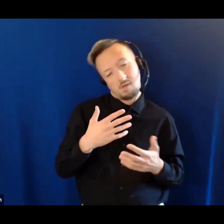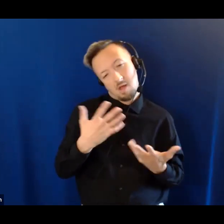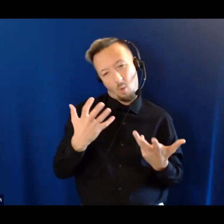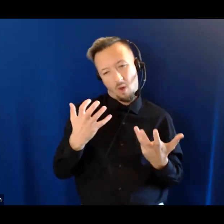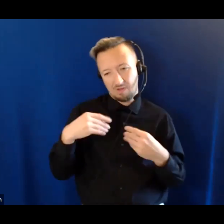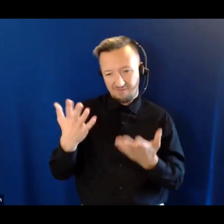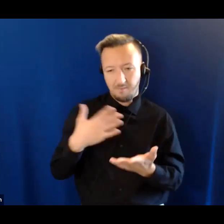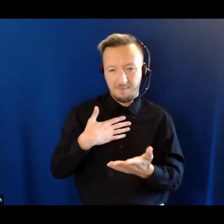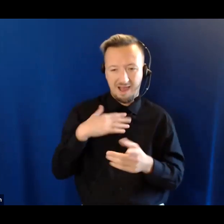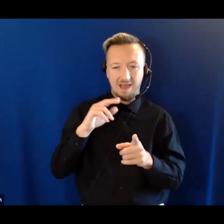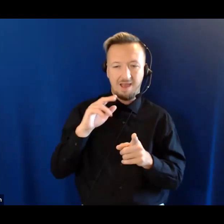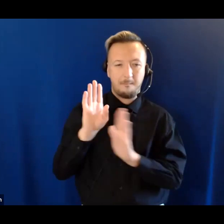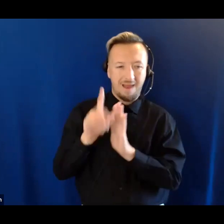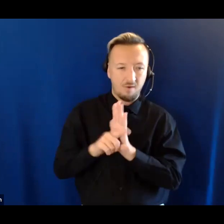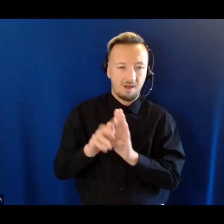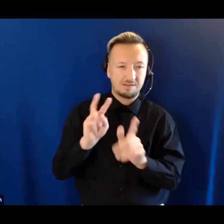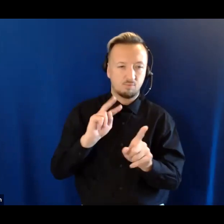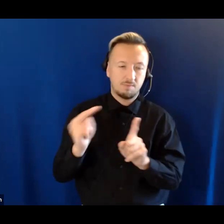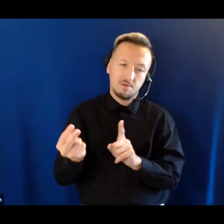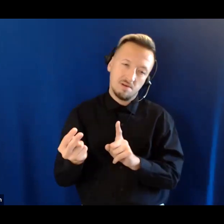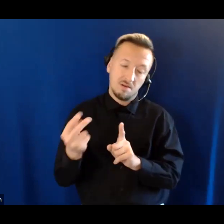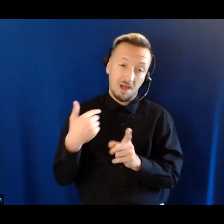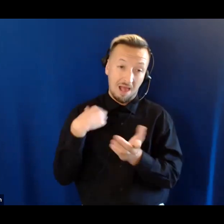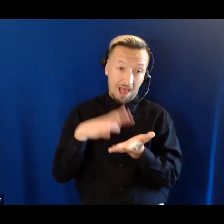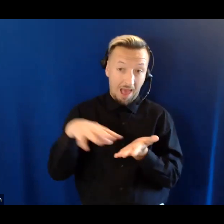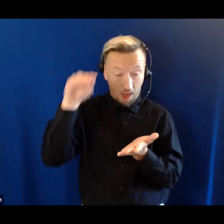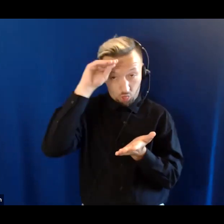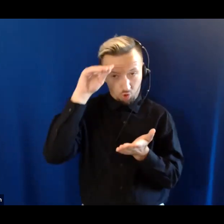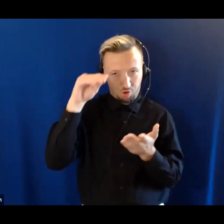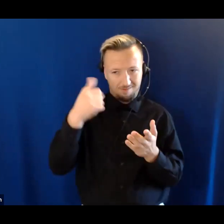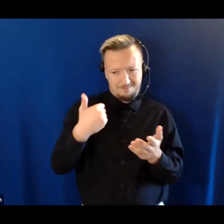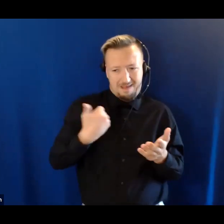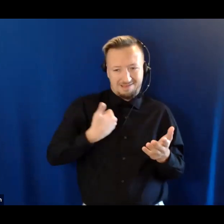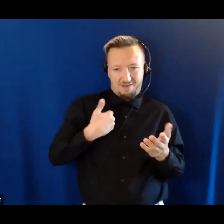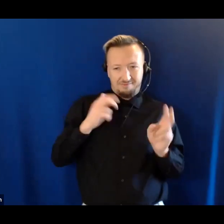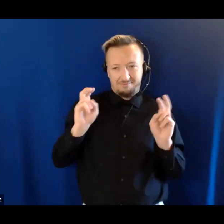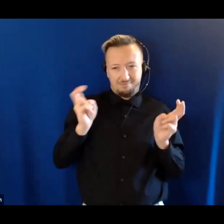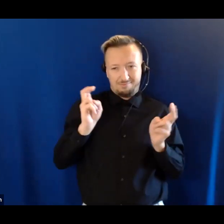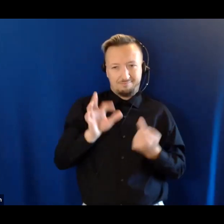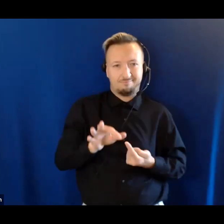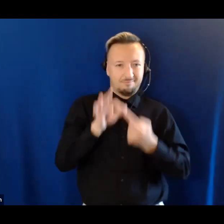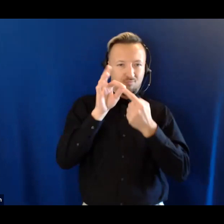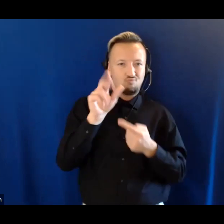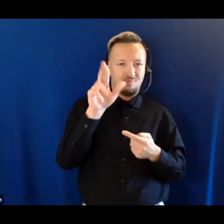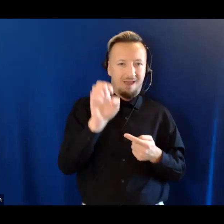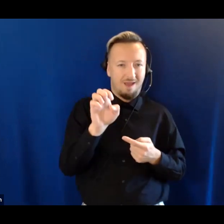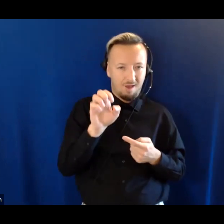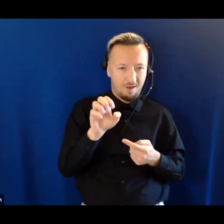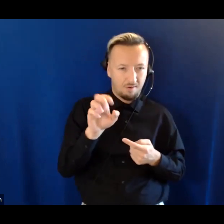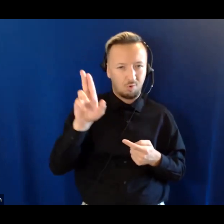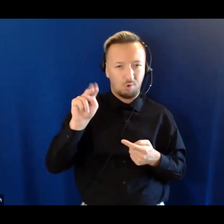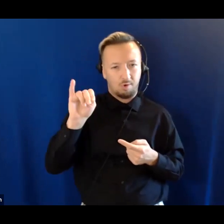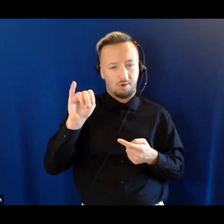to independent living. And I learned that I am a rare unicorn coming from VR over to independent